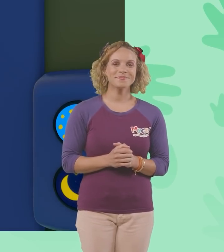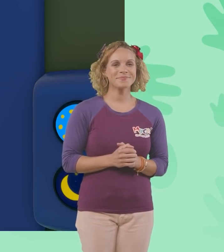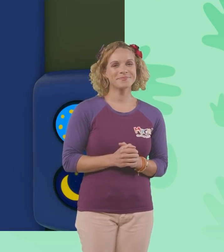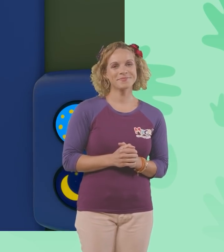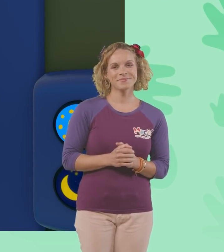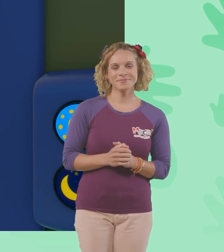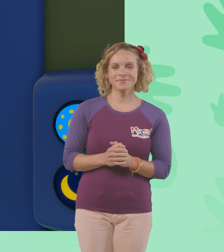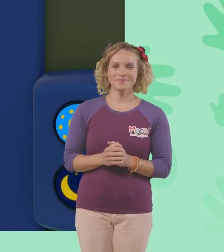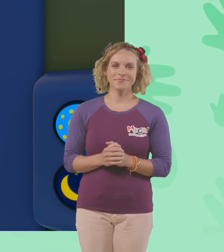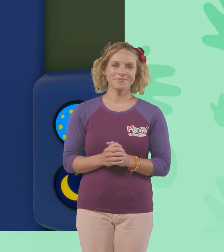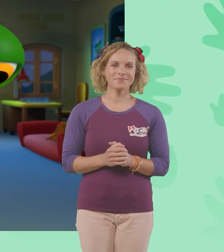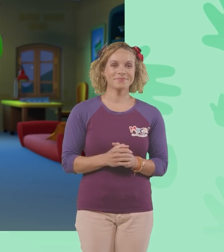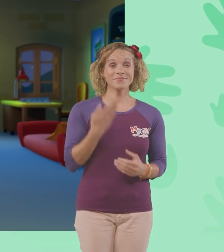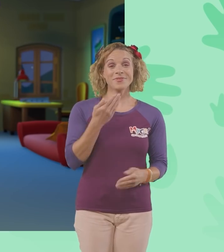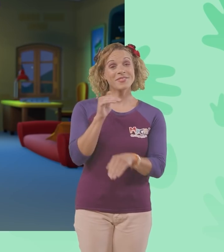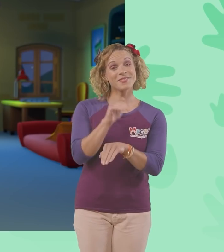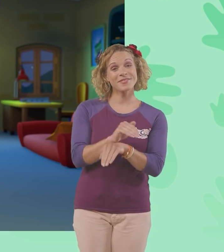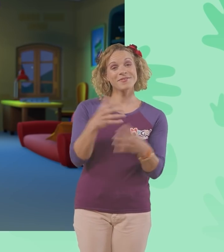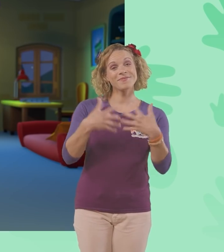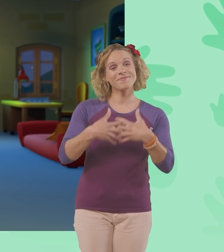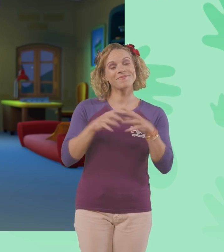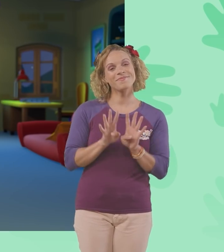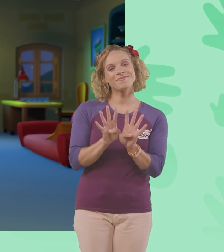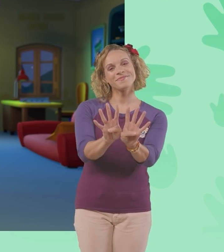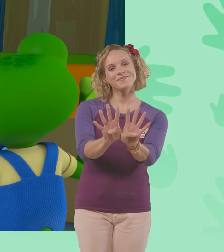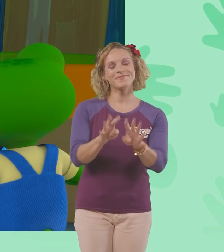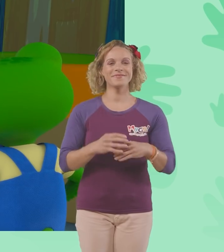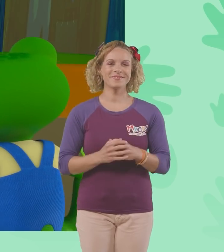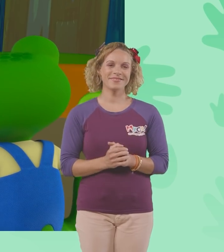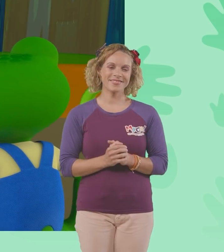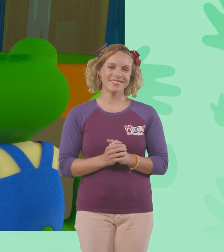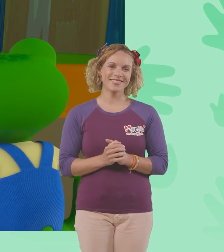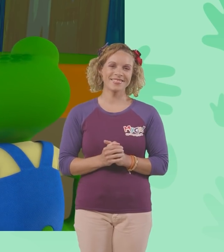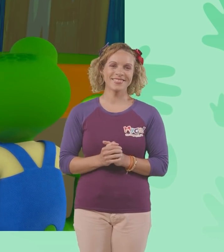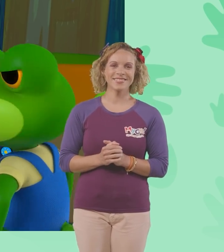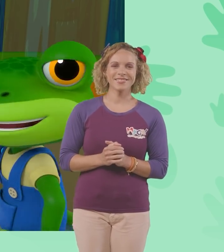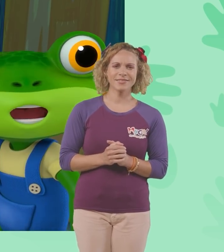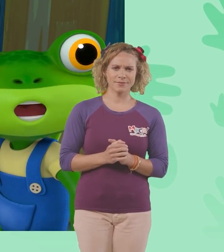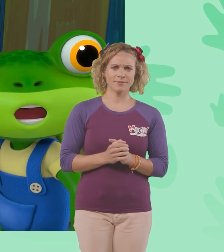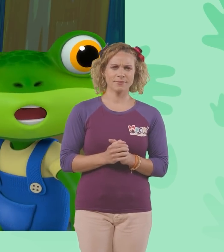Good night, Mechanicals.